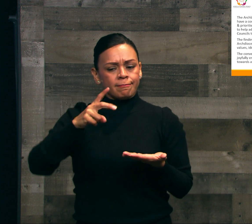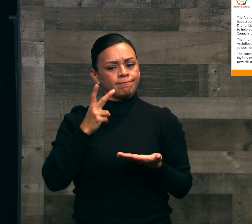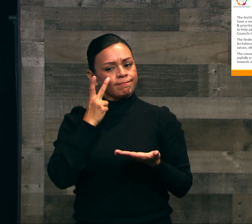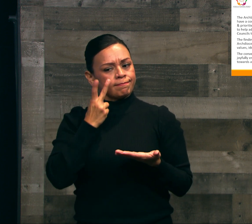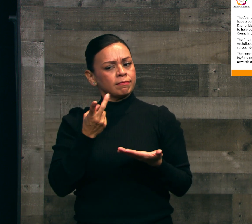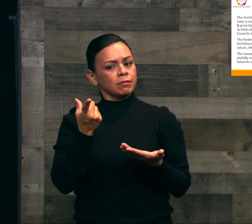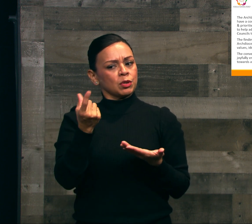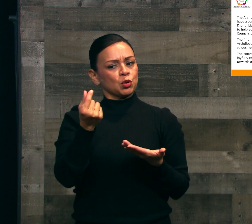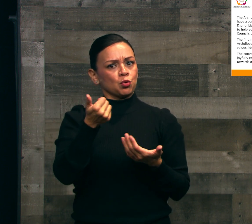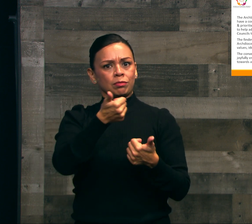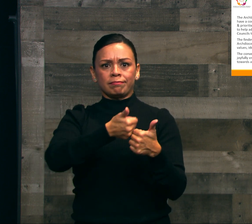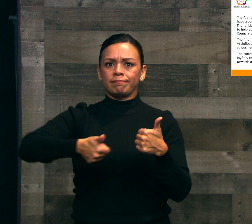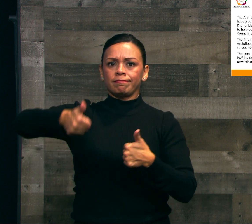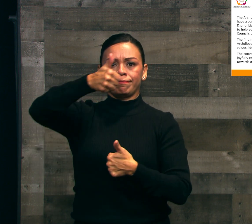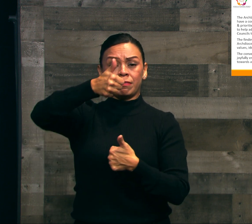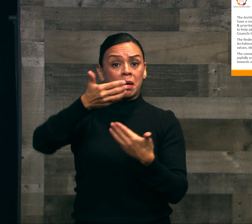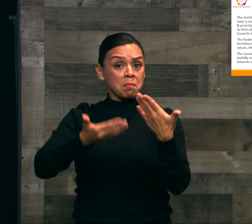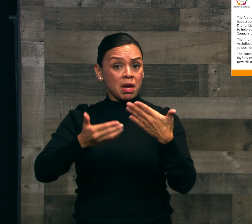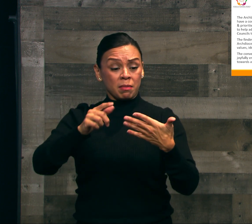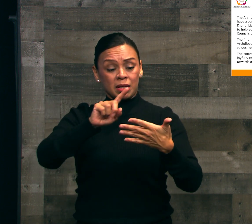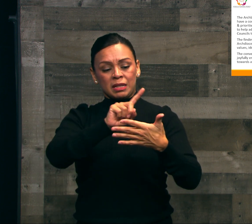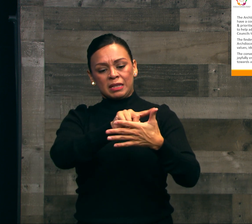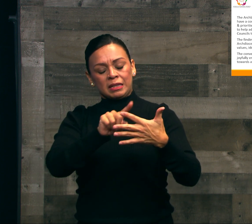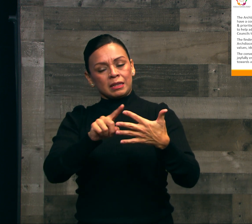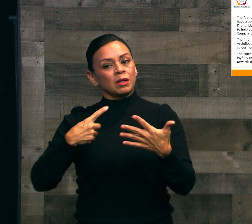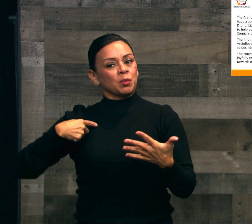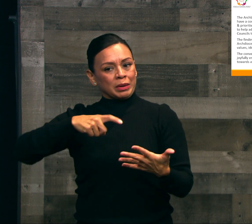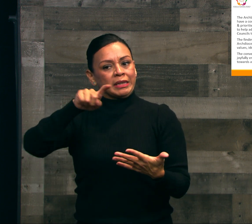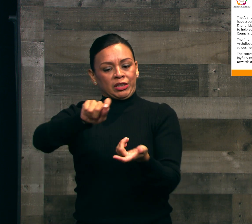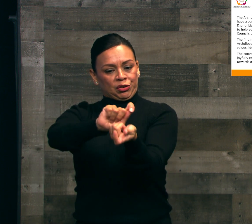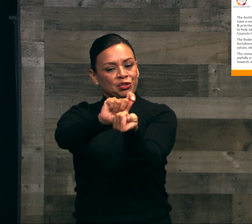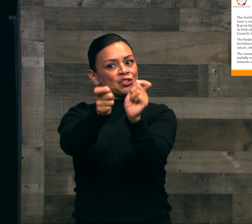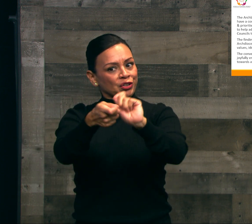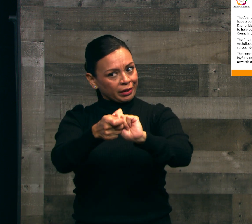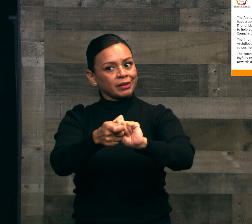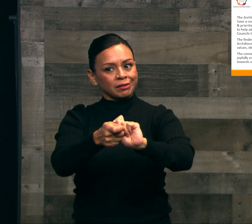that may need, the priorities that may need to change